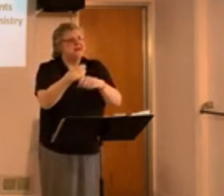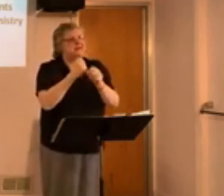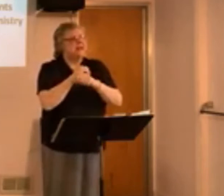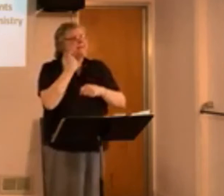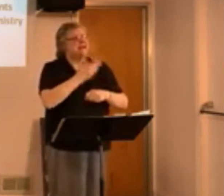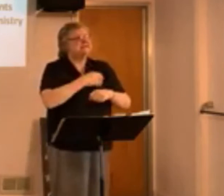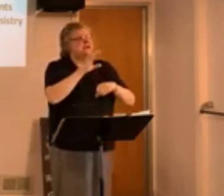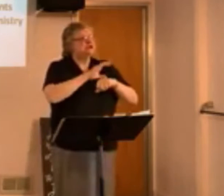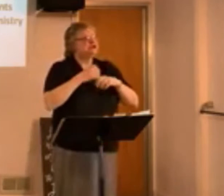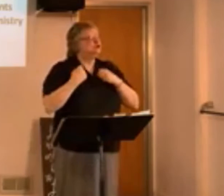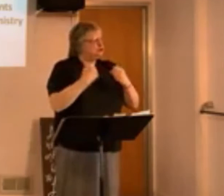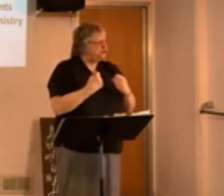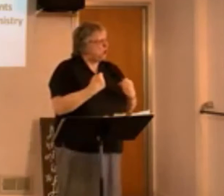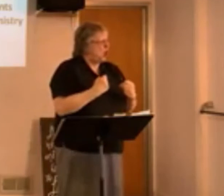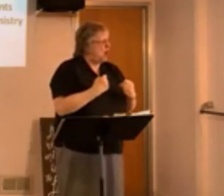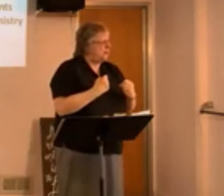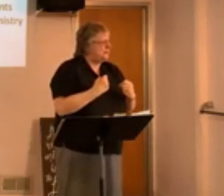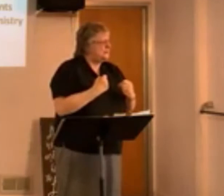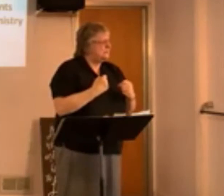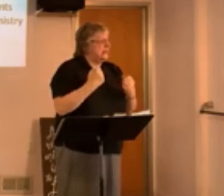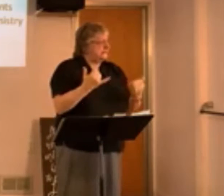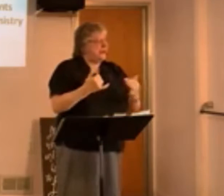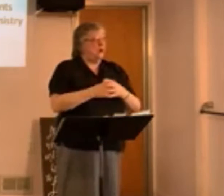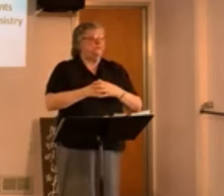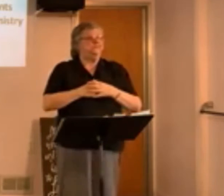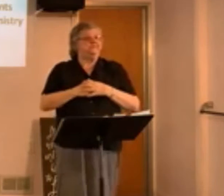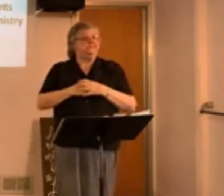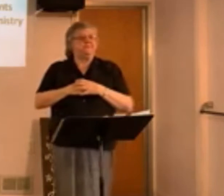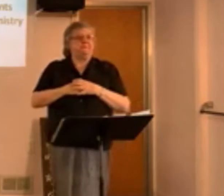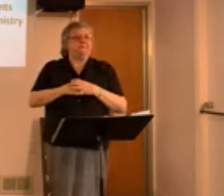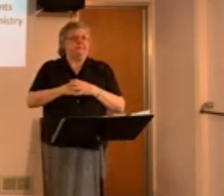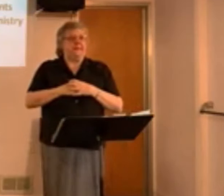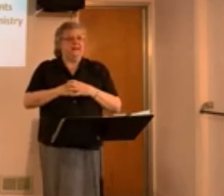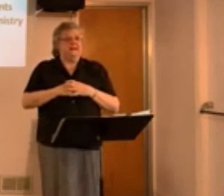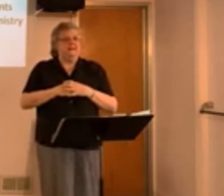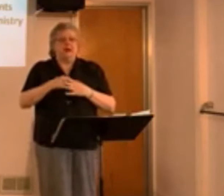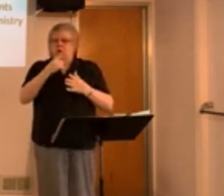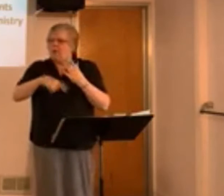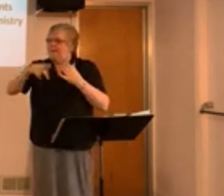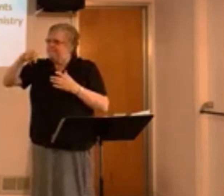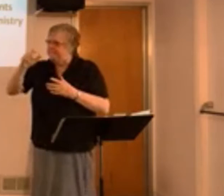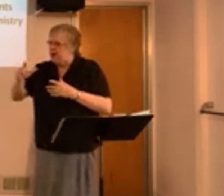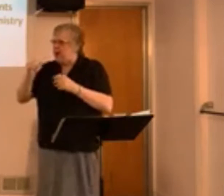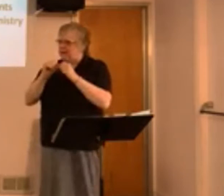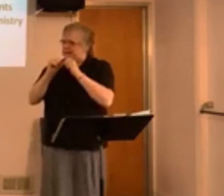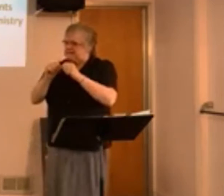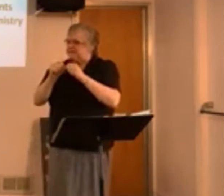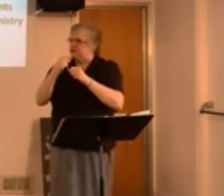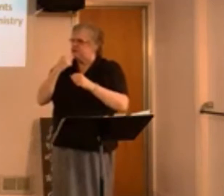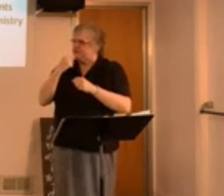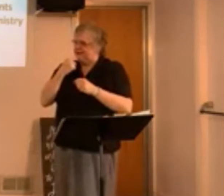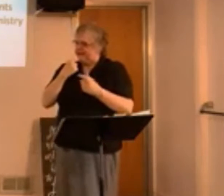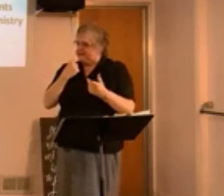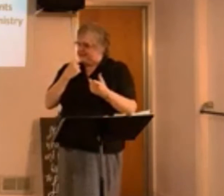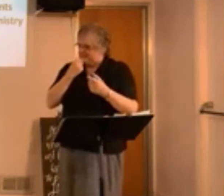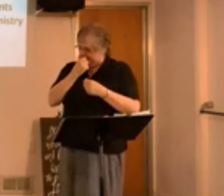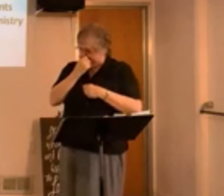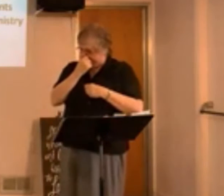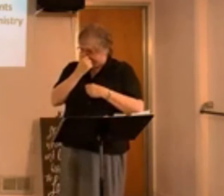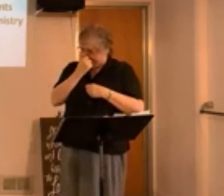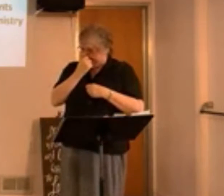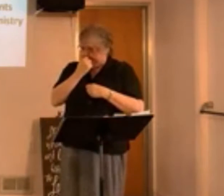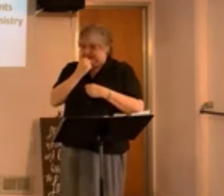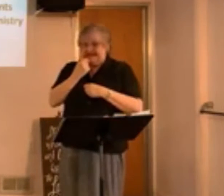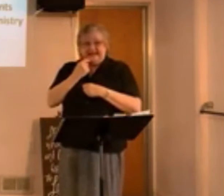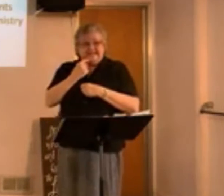church strong. Now, look at what Paul continues when he says, not